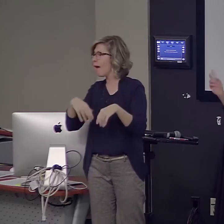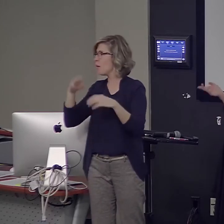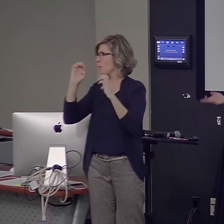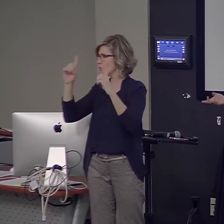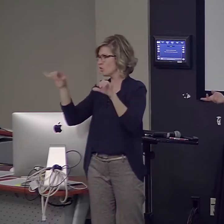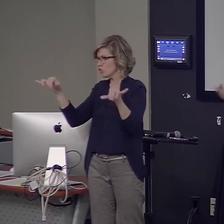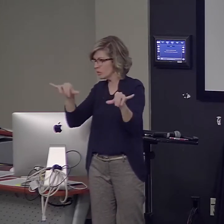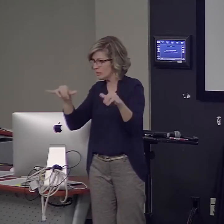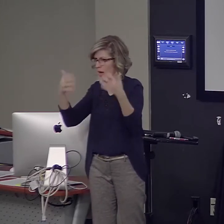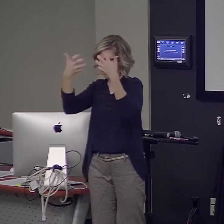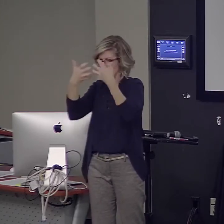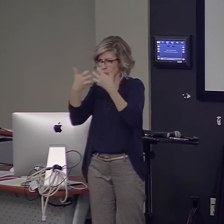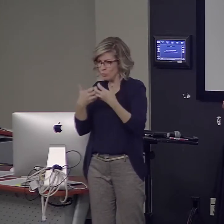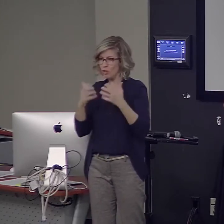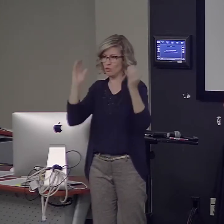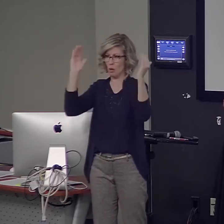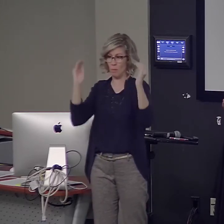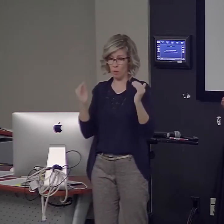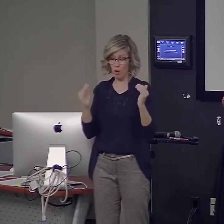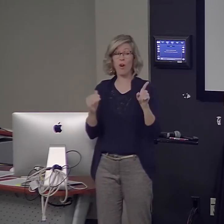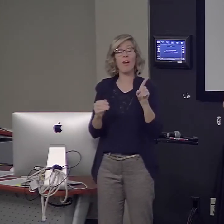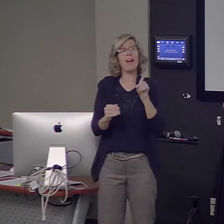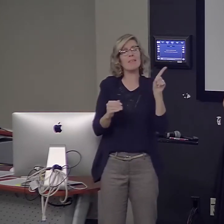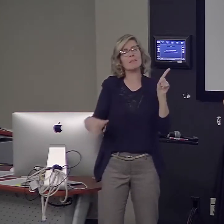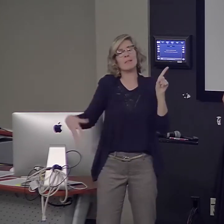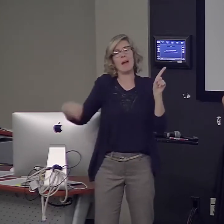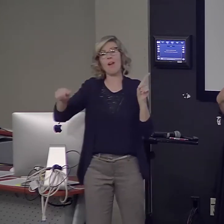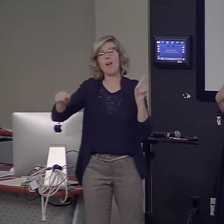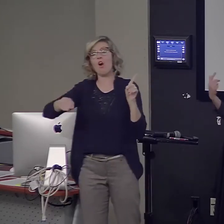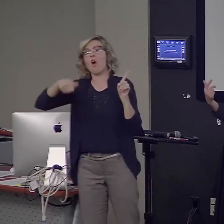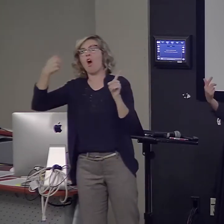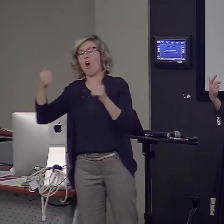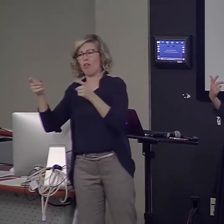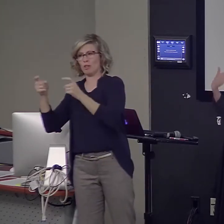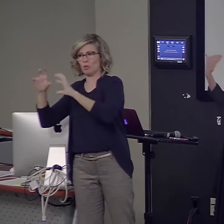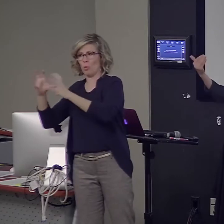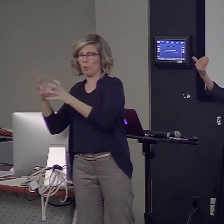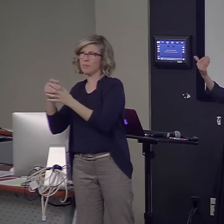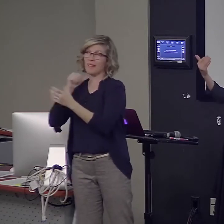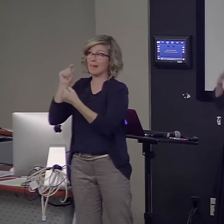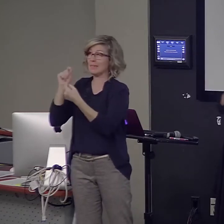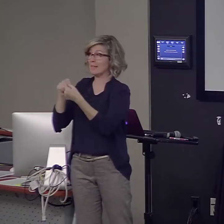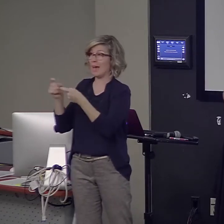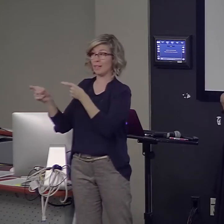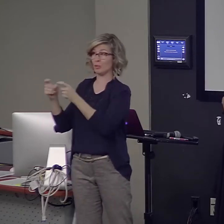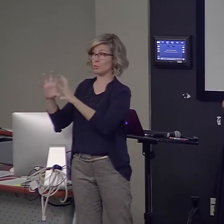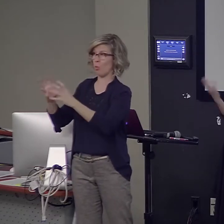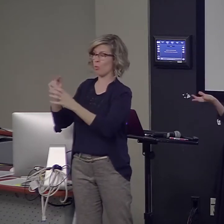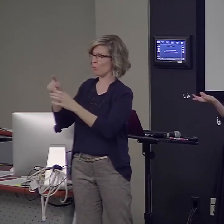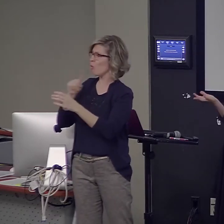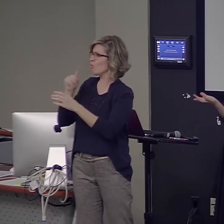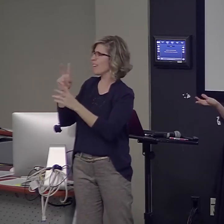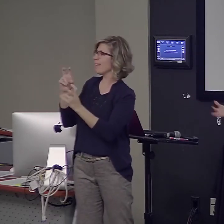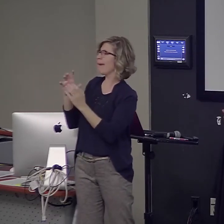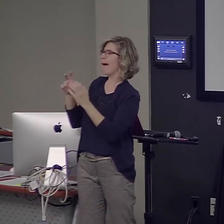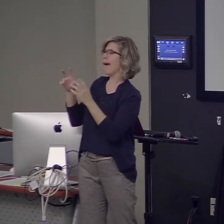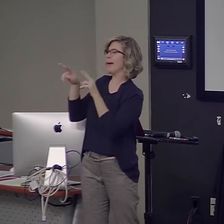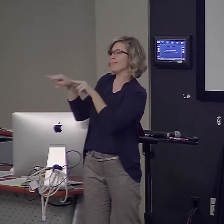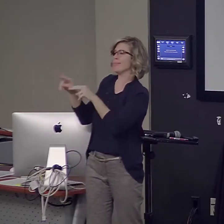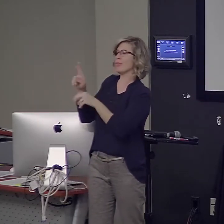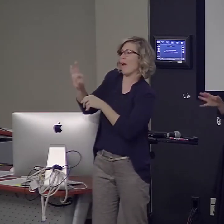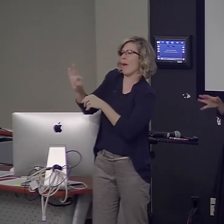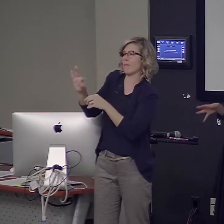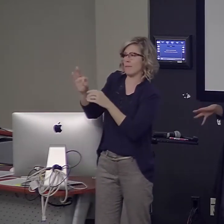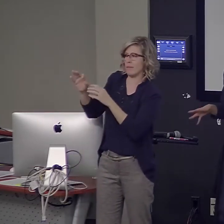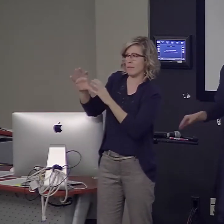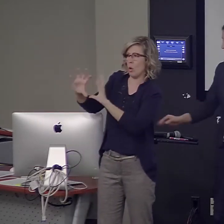blind. In this study, we also had a second control group, which is not really a control group, but a reference group of sighted college students,